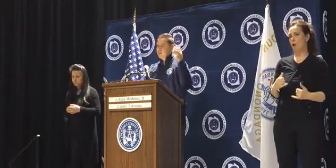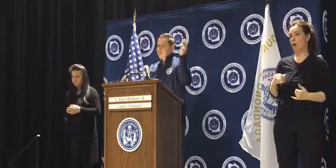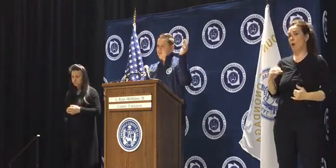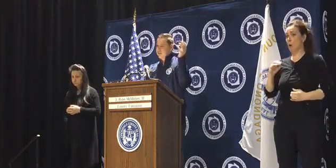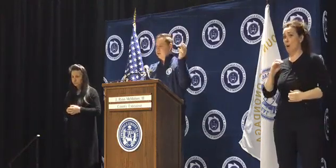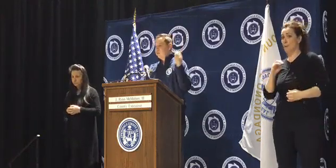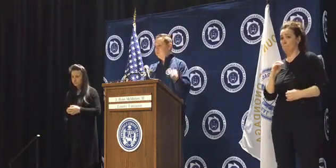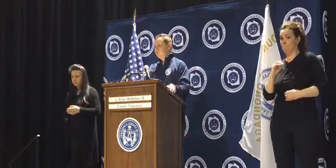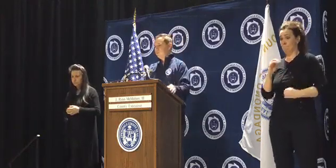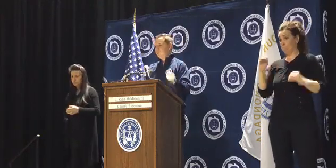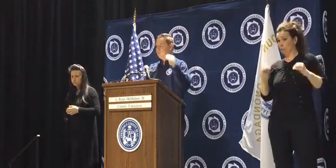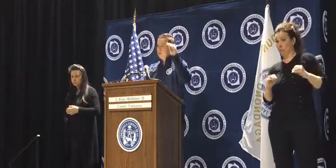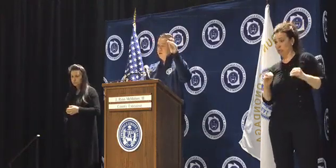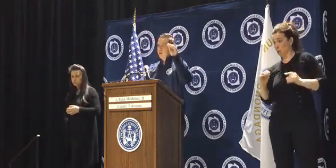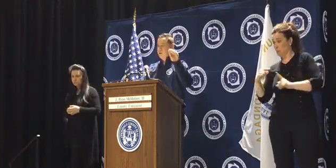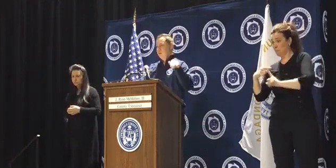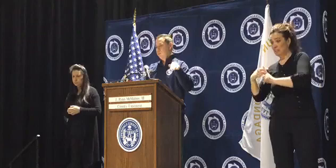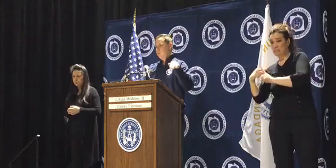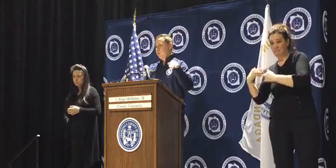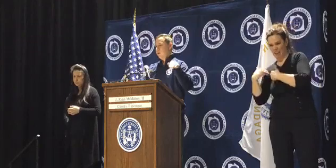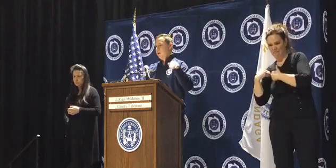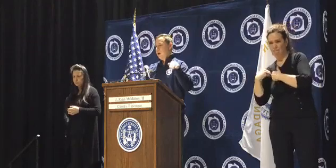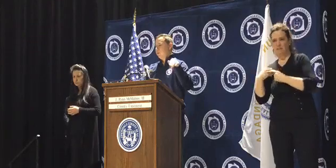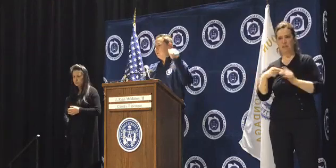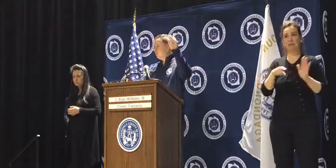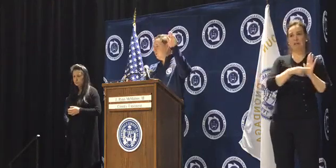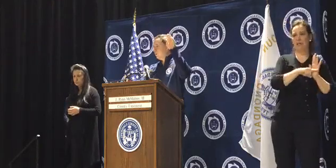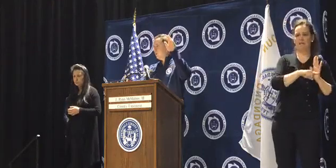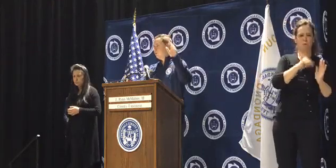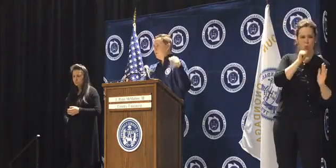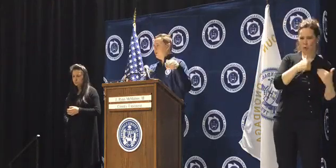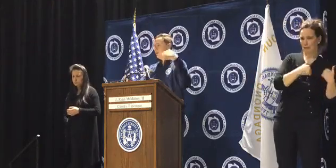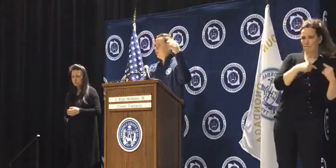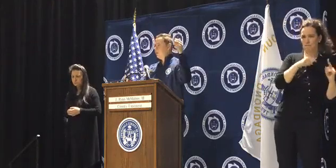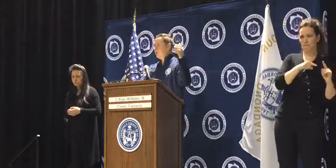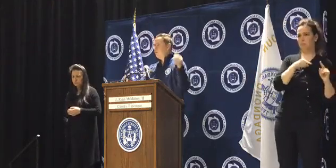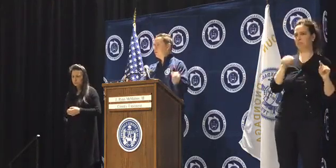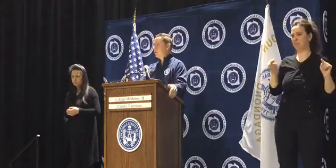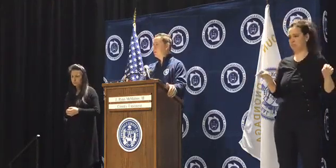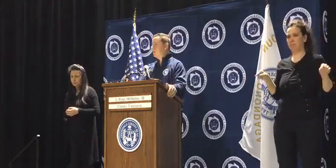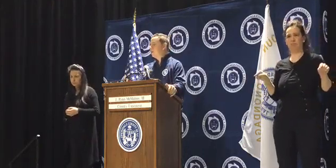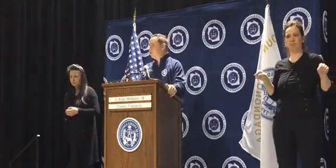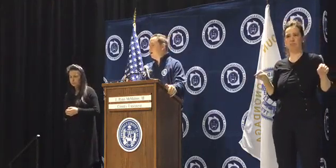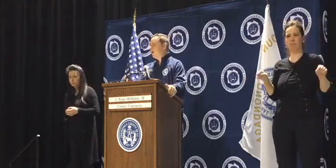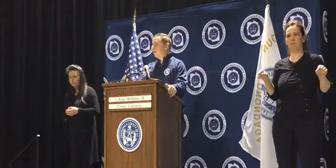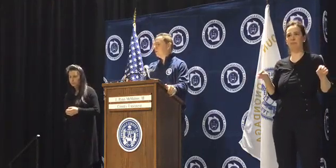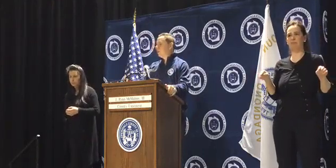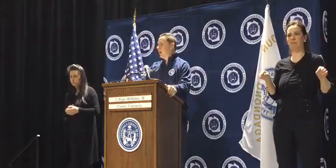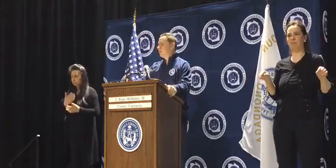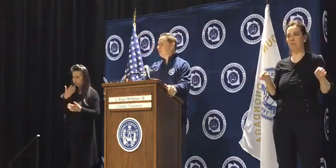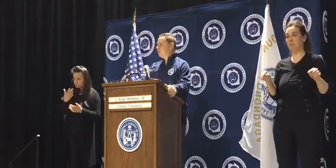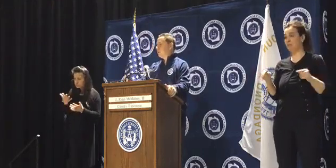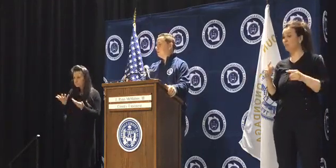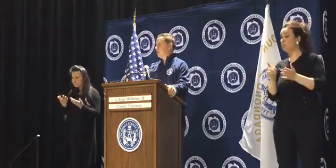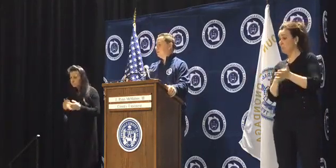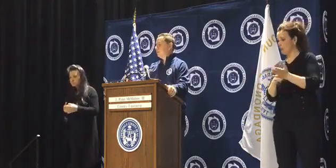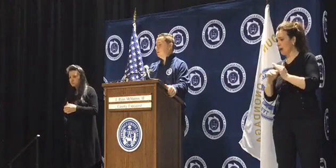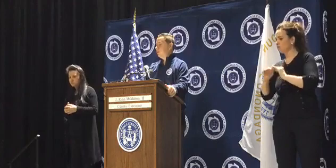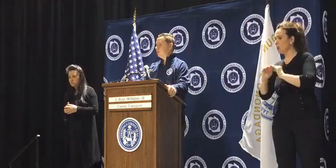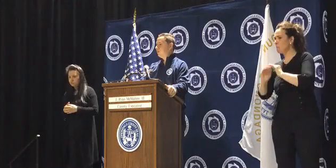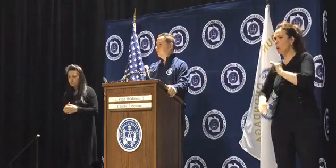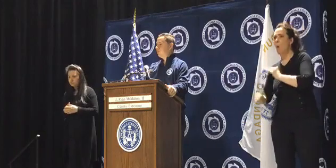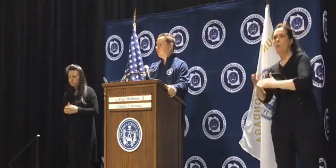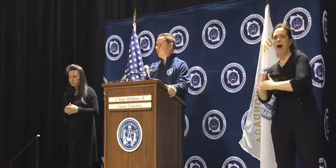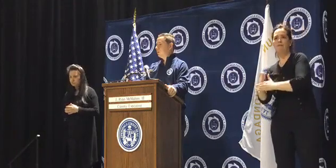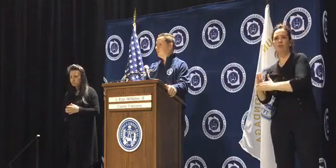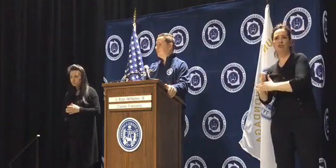percentages are, they're a little bit below the average, a little bit above, depending on what comes in. So that